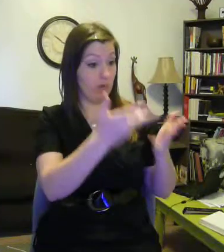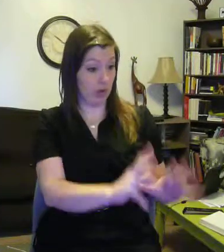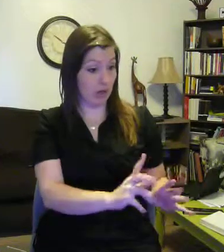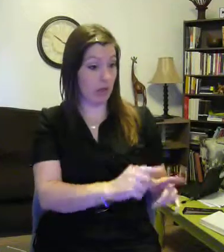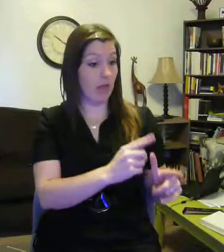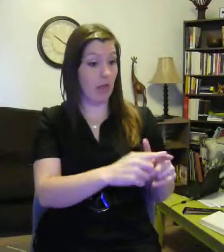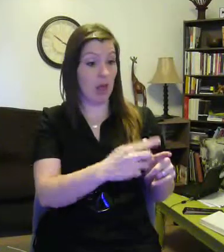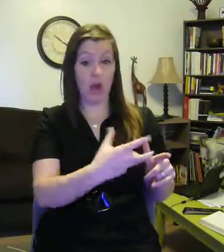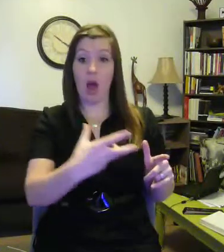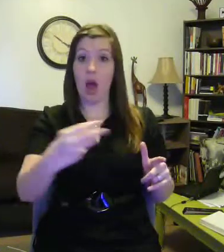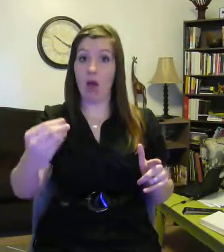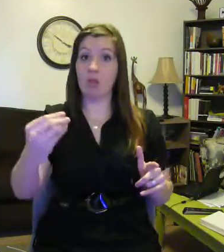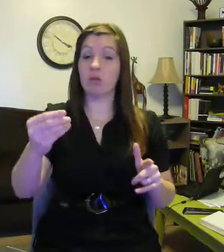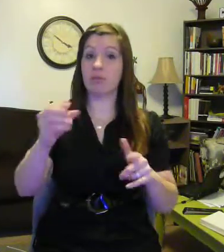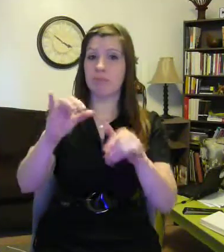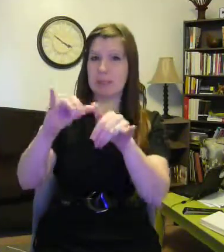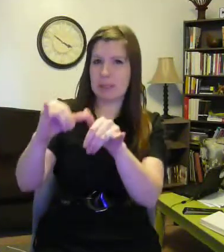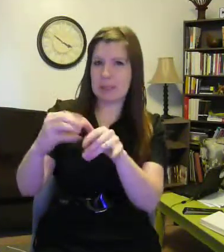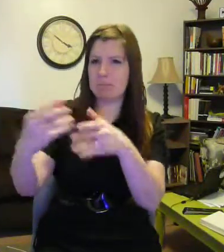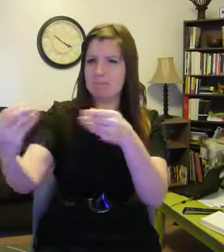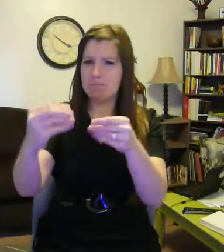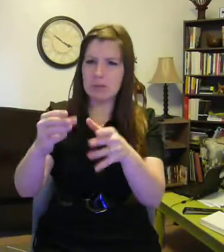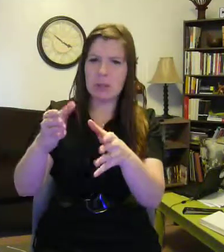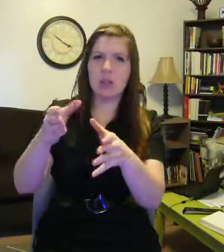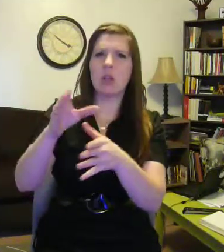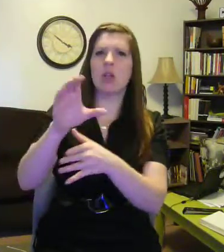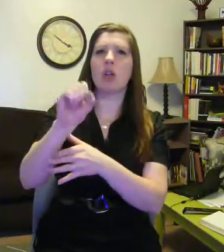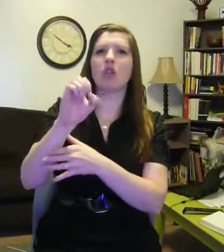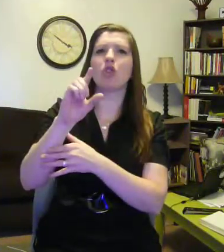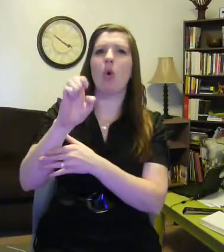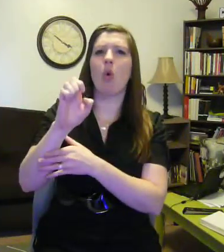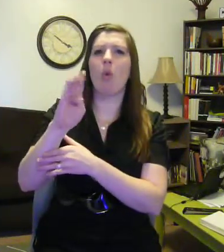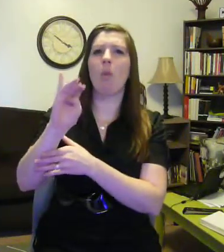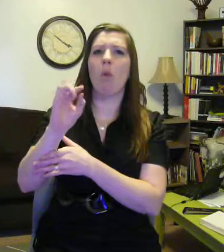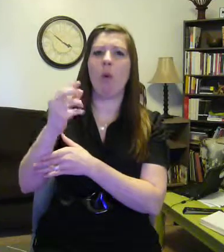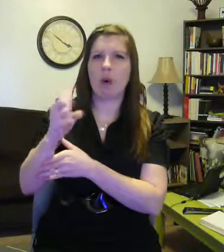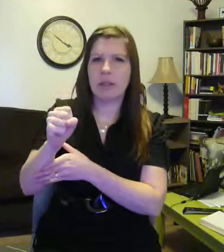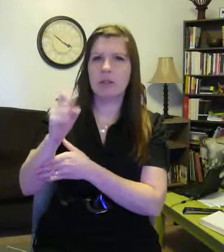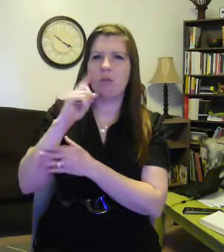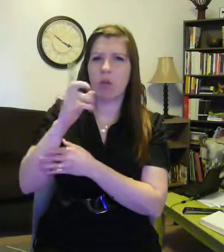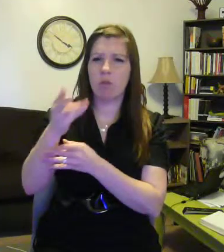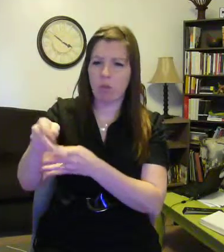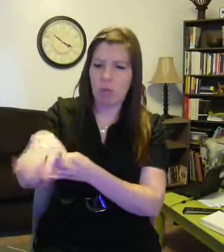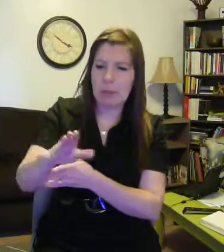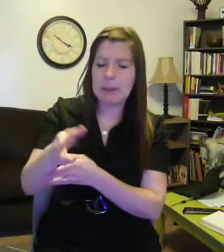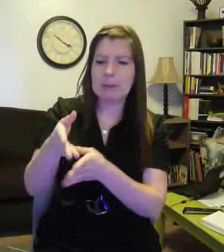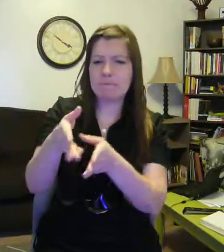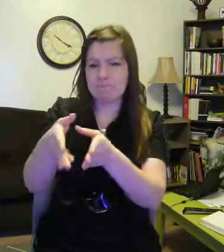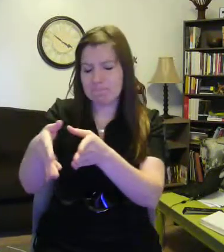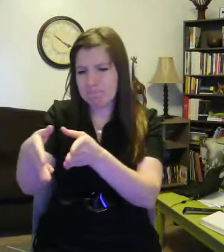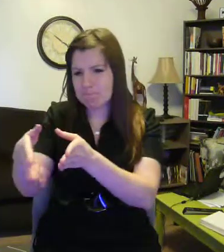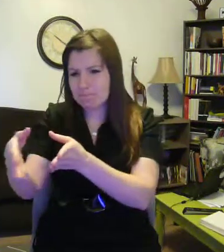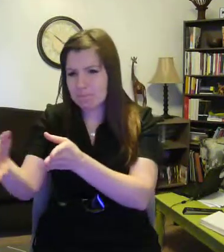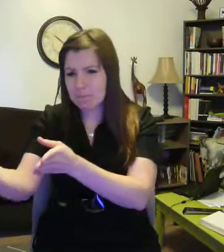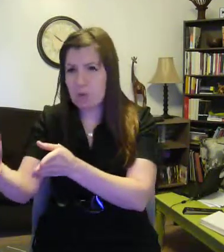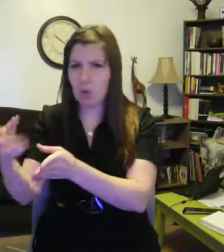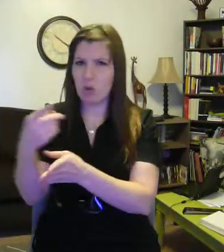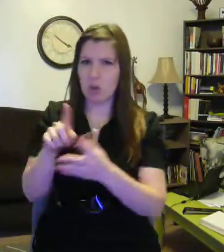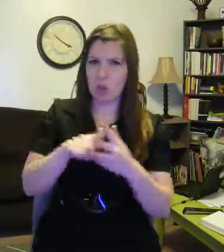prepare, the engineers go out and prepare soil borings of the property so that we can begin to engineer the tower